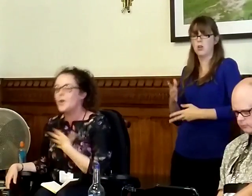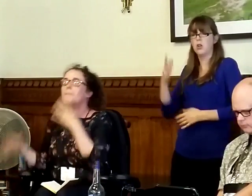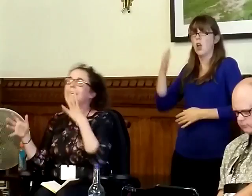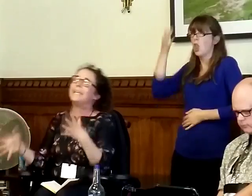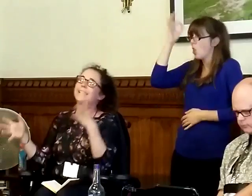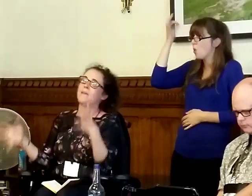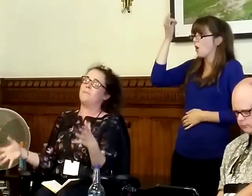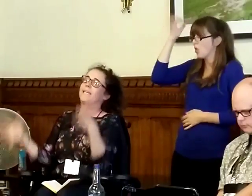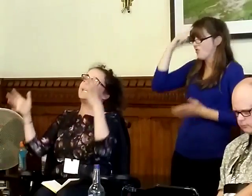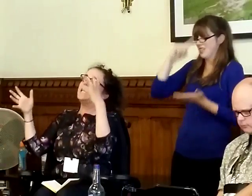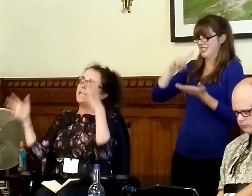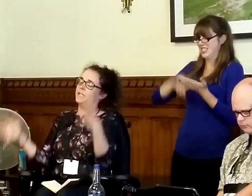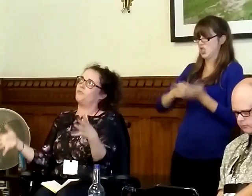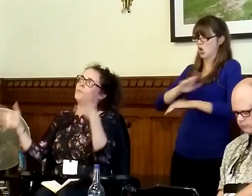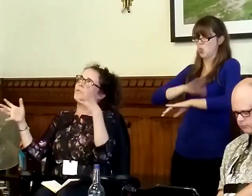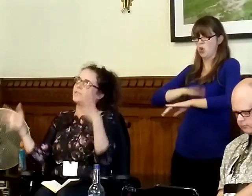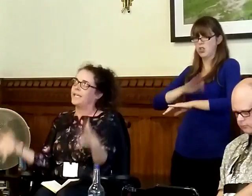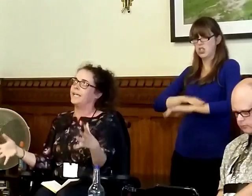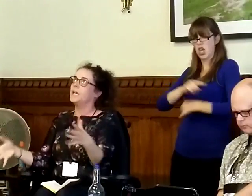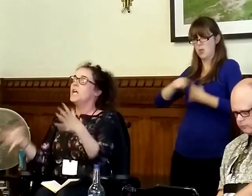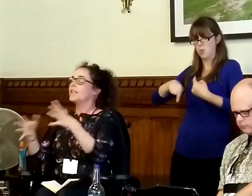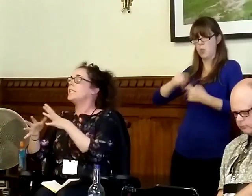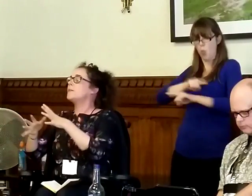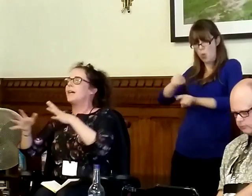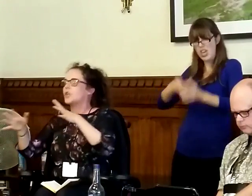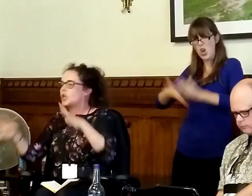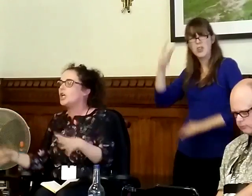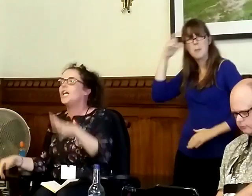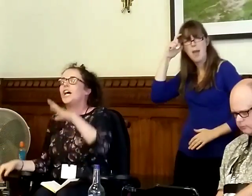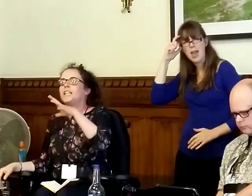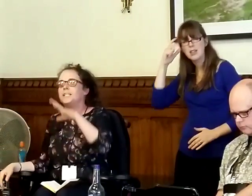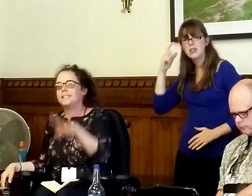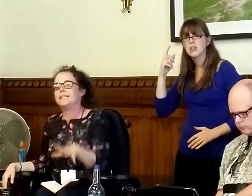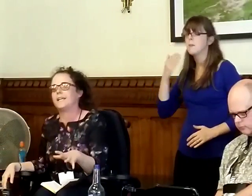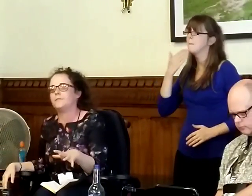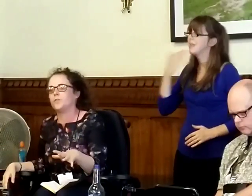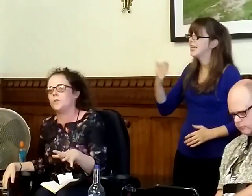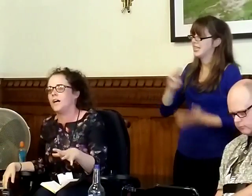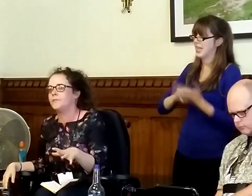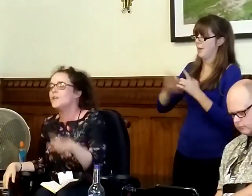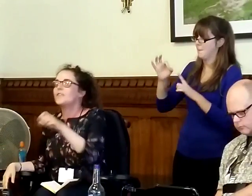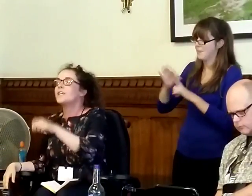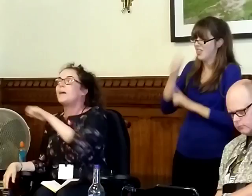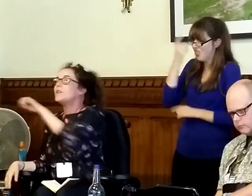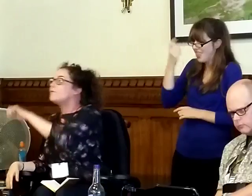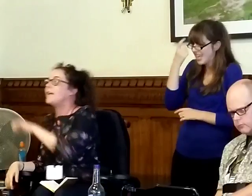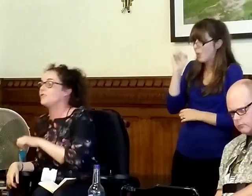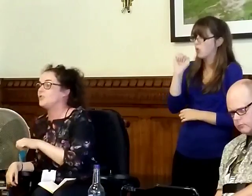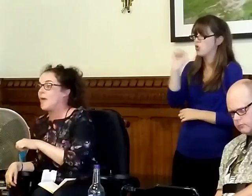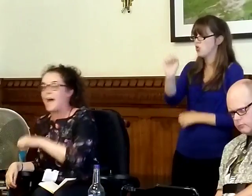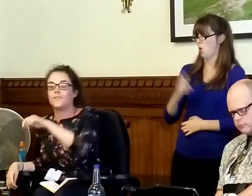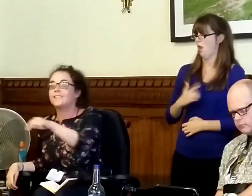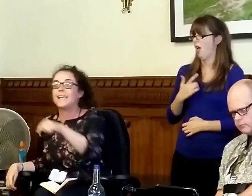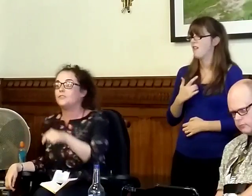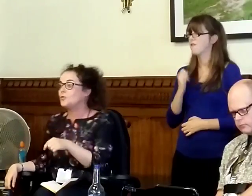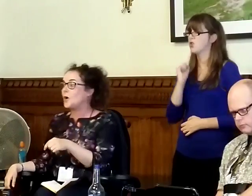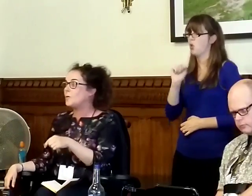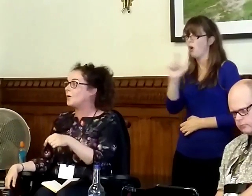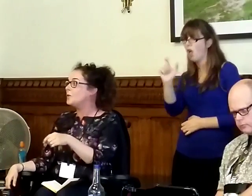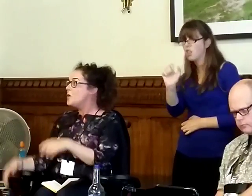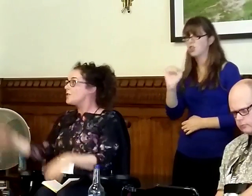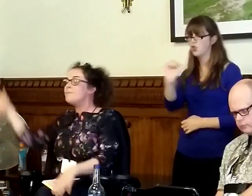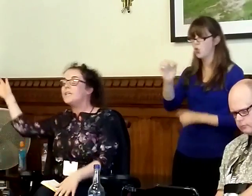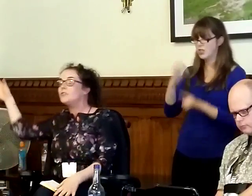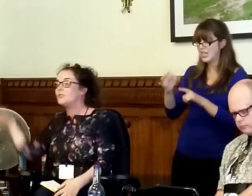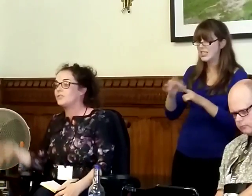to bed. Please, MPs in this room, think. Think about the colour and the detail of your life. Think about the adventures you have, the dates